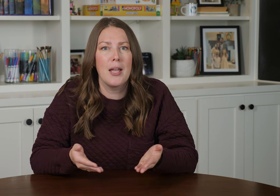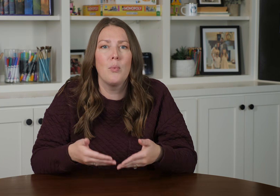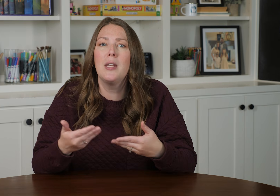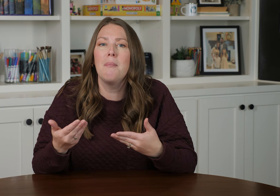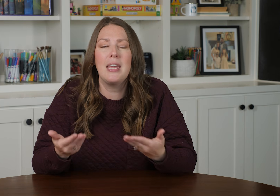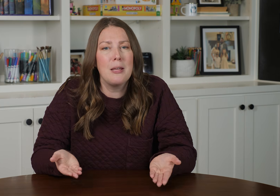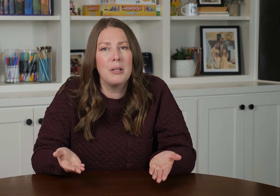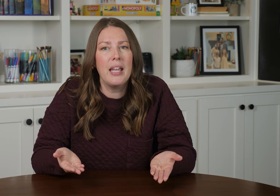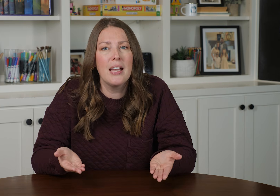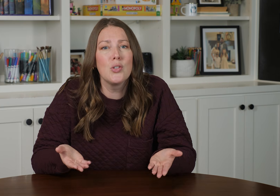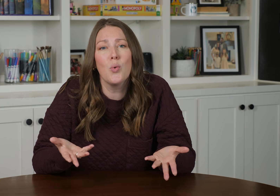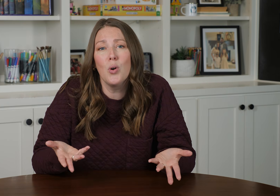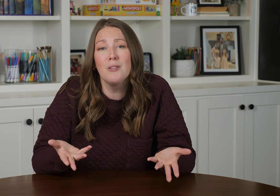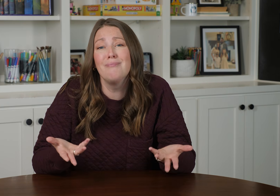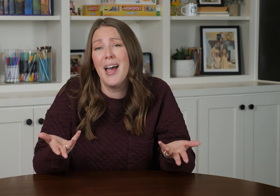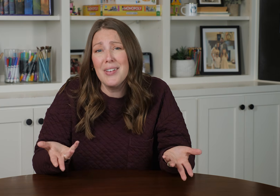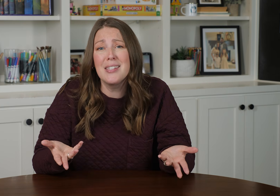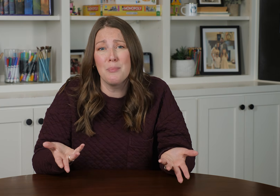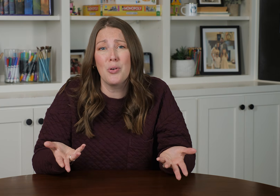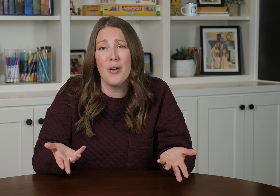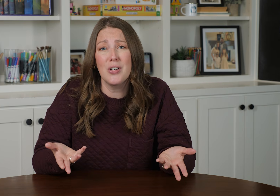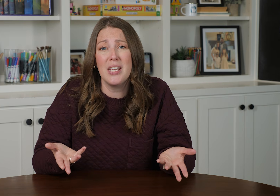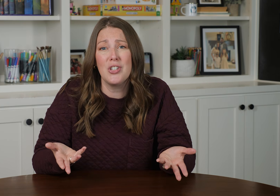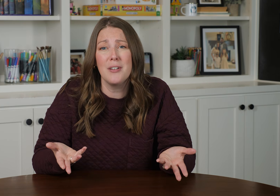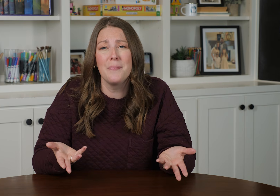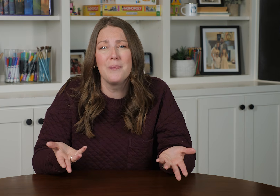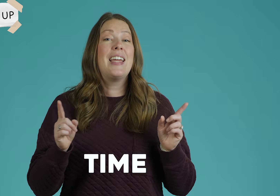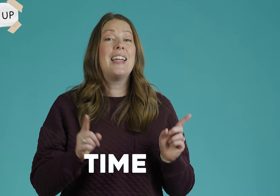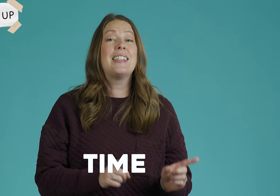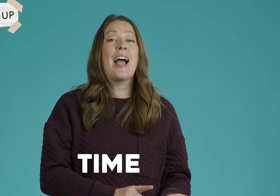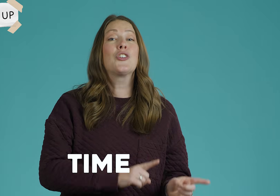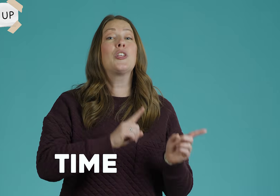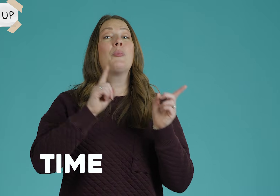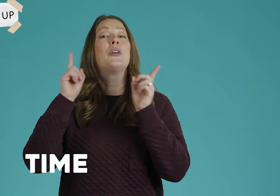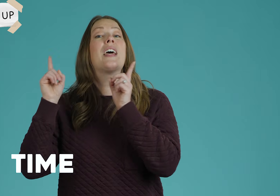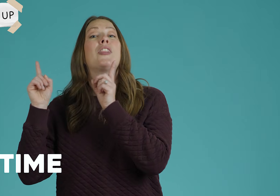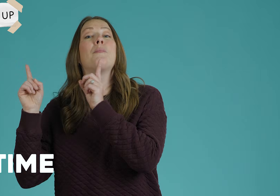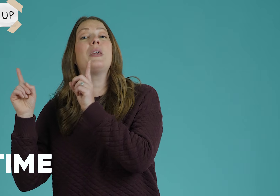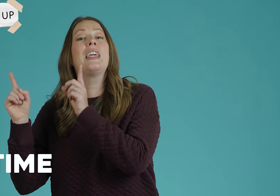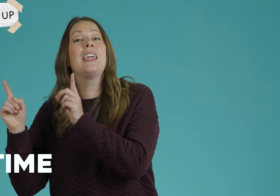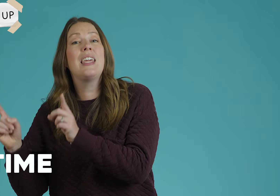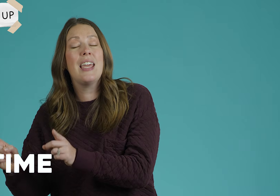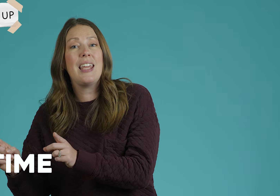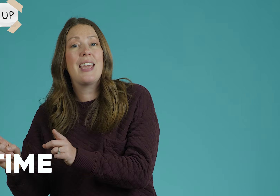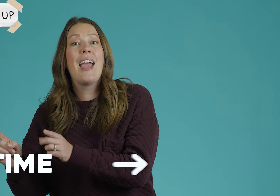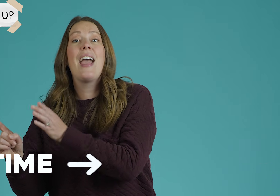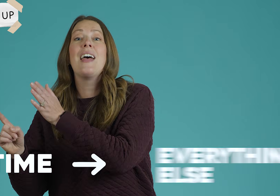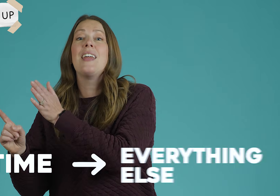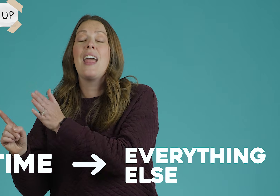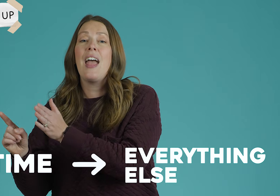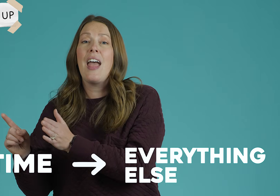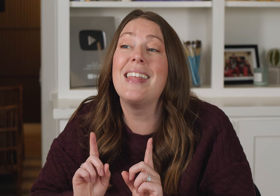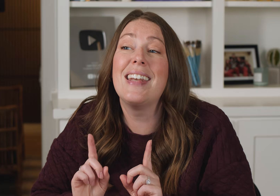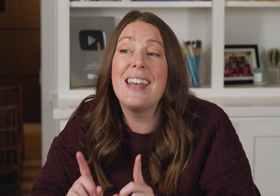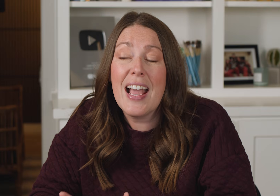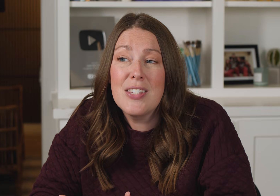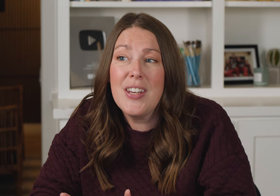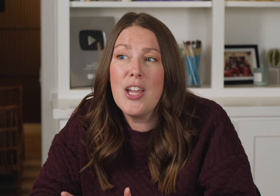when making plans or having a simple conversation. You will also learn about the grammar rules of time, and in the next video,